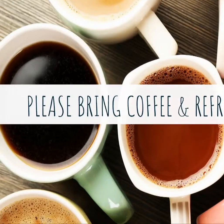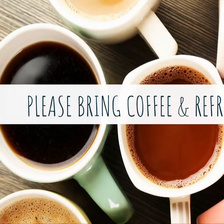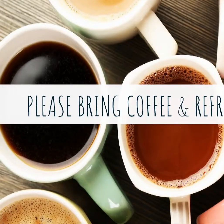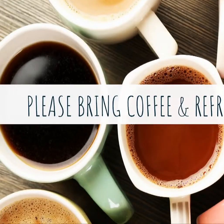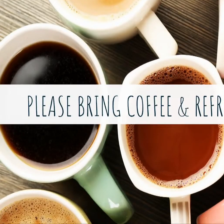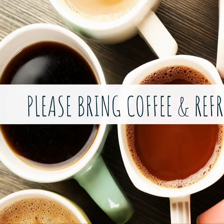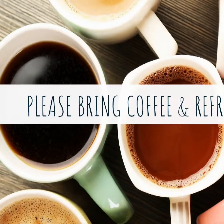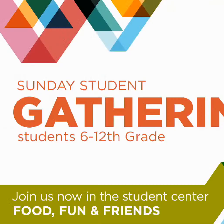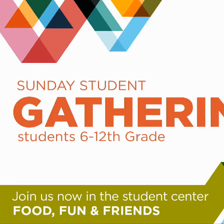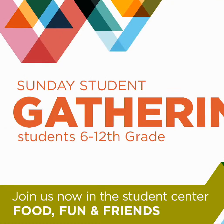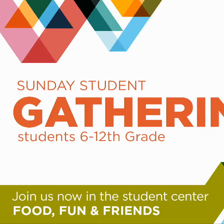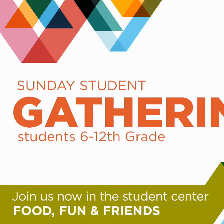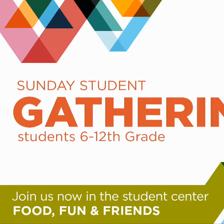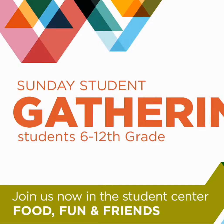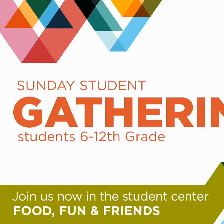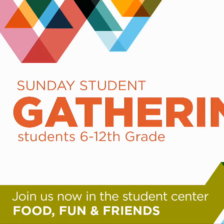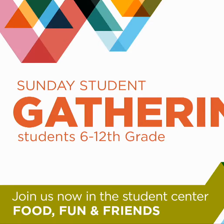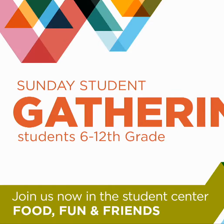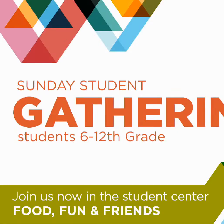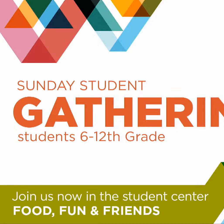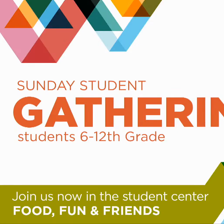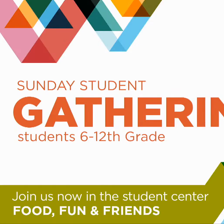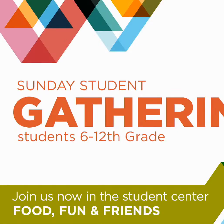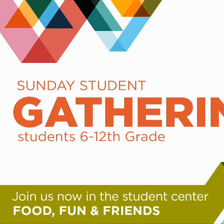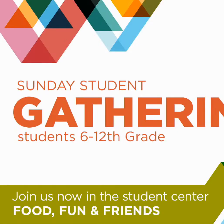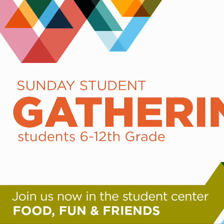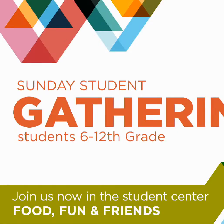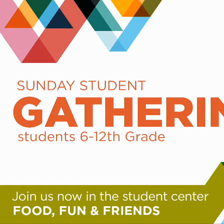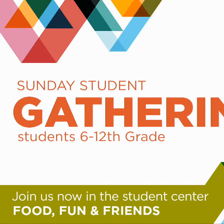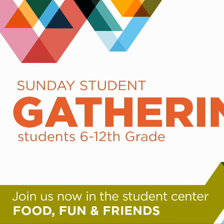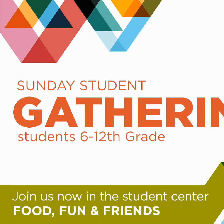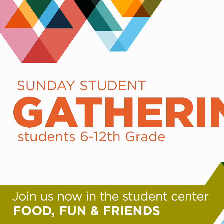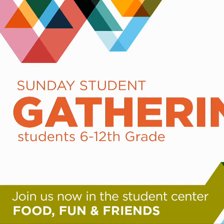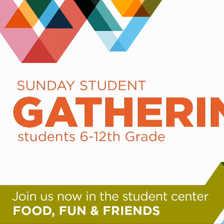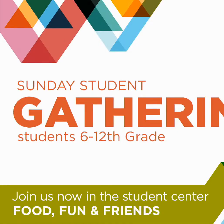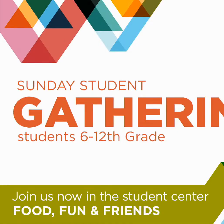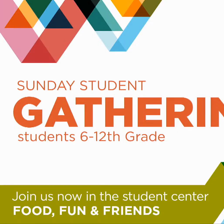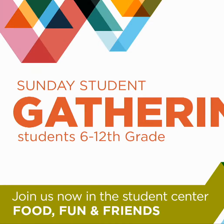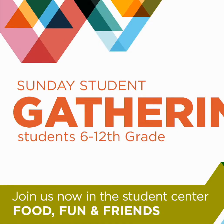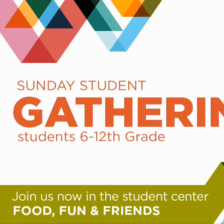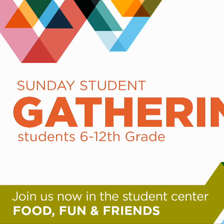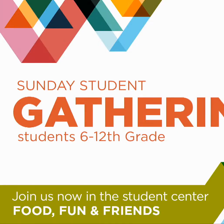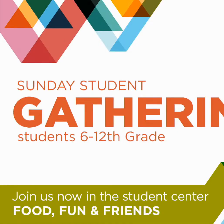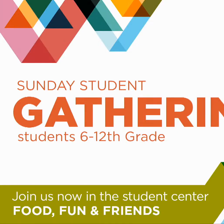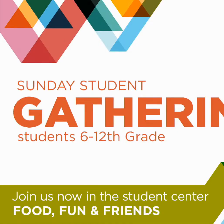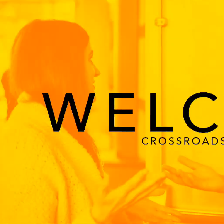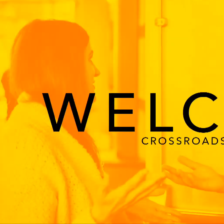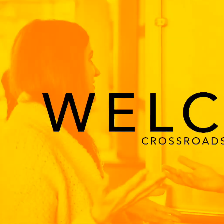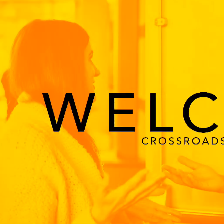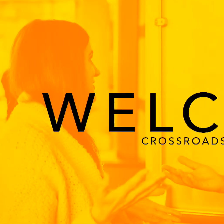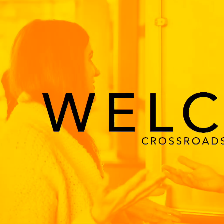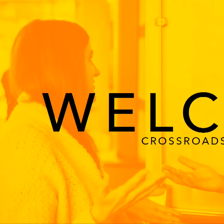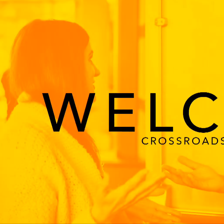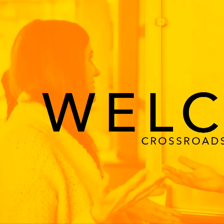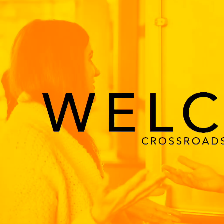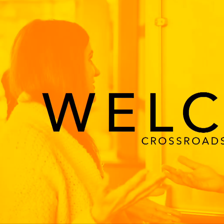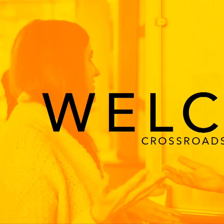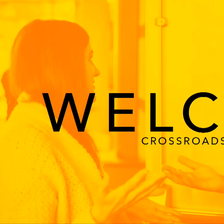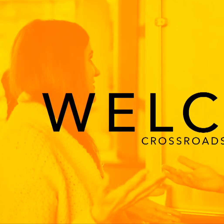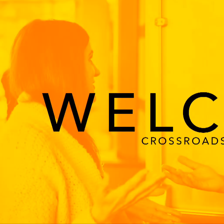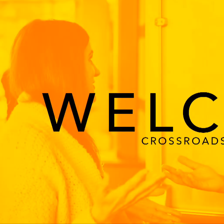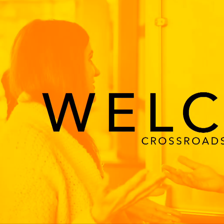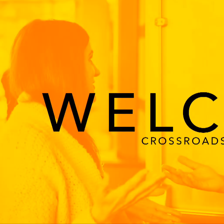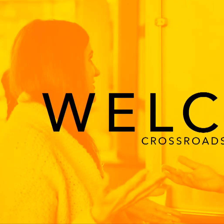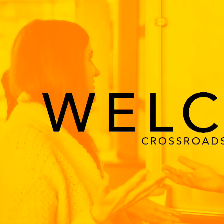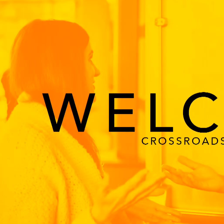When you see the road from every direction, it